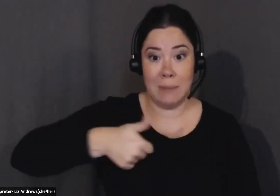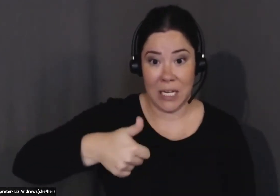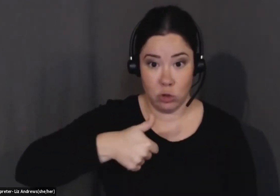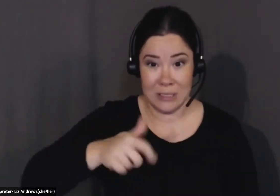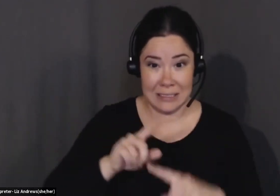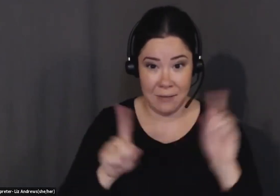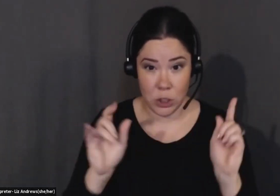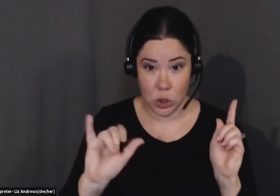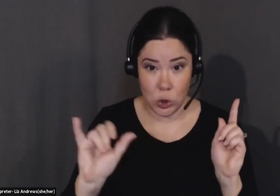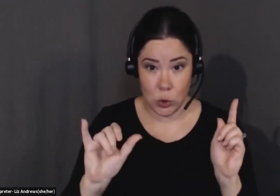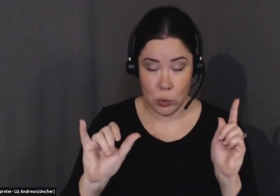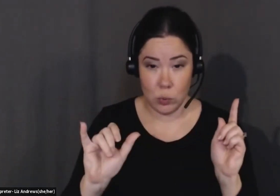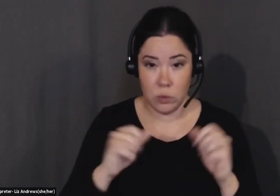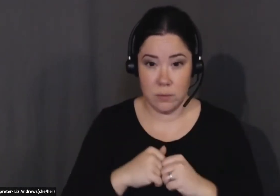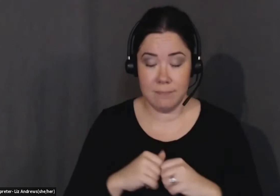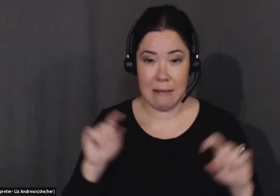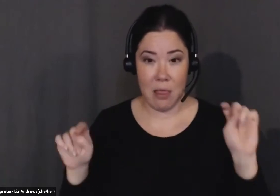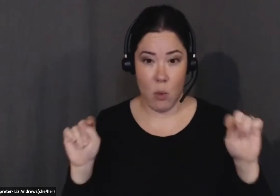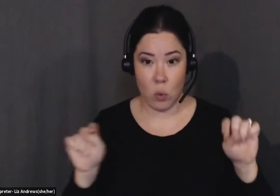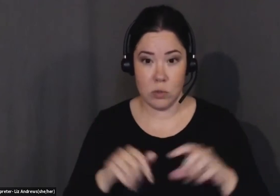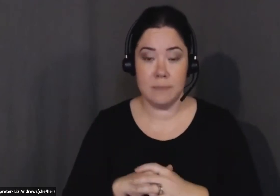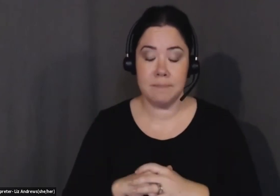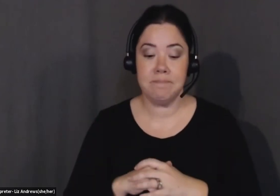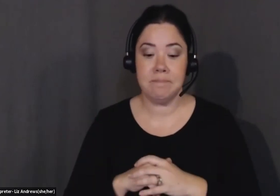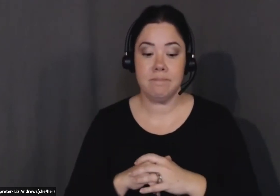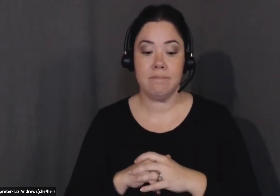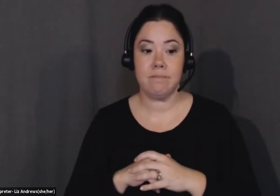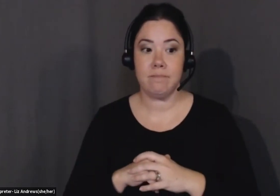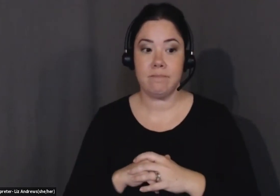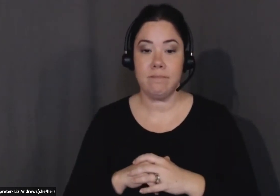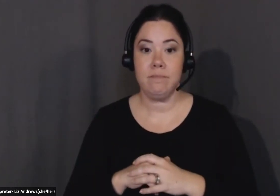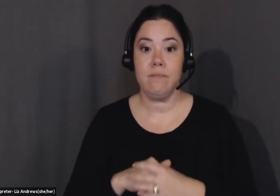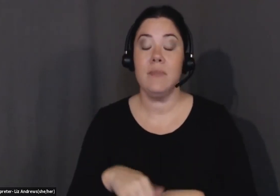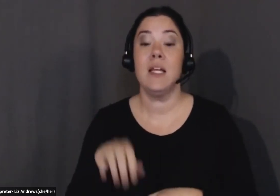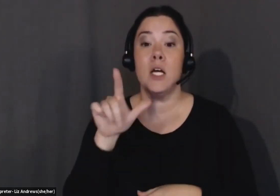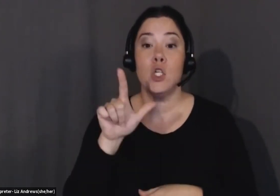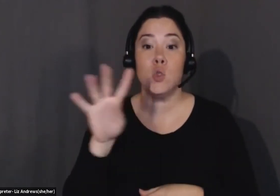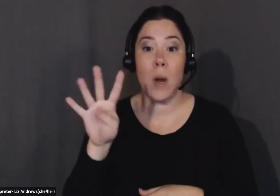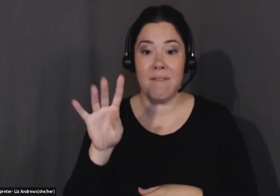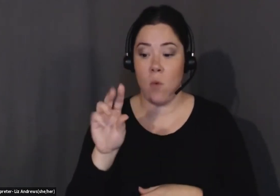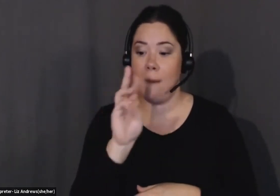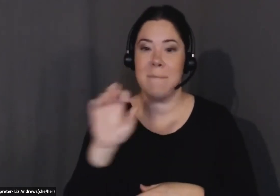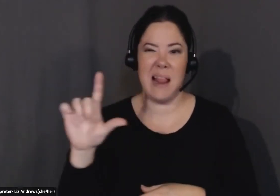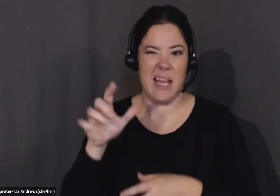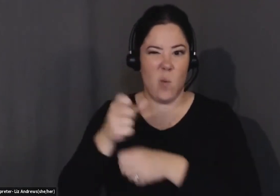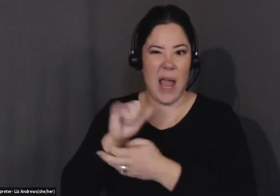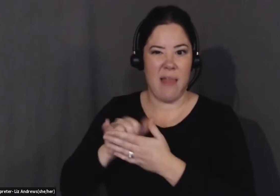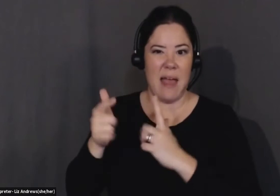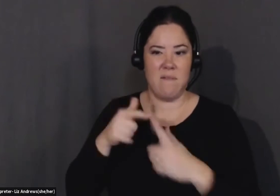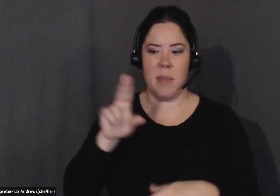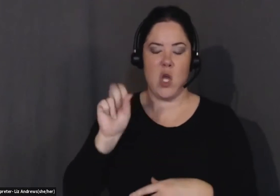differs in those areas. It stated that 24 million, we took this from the United States